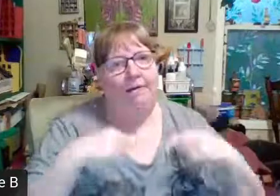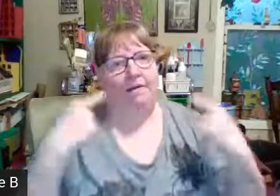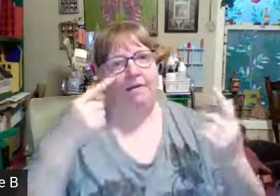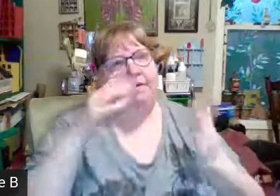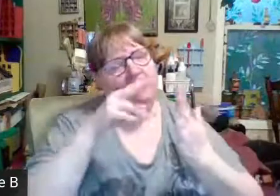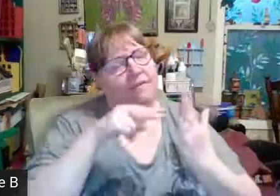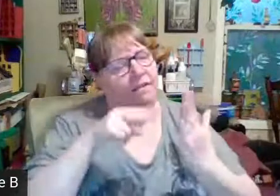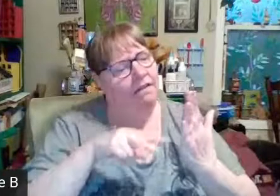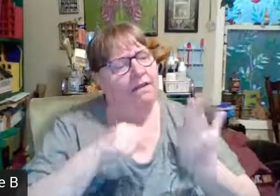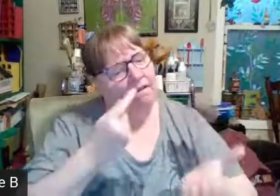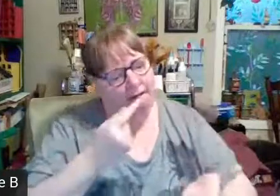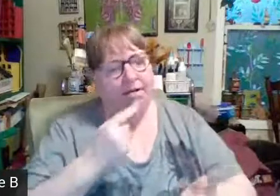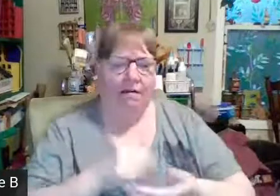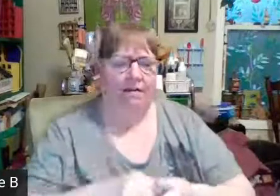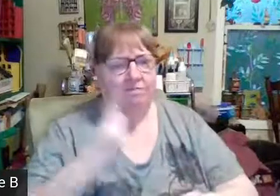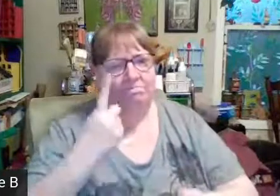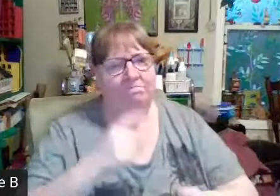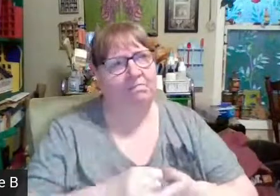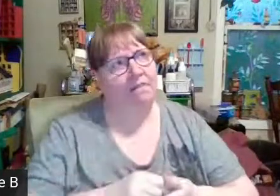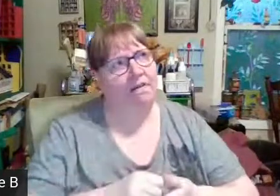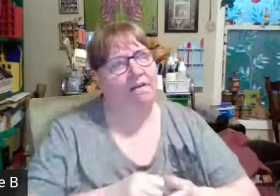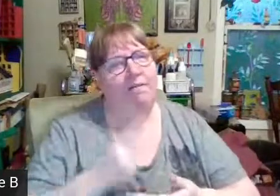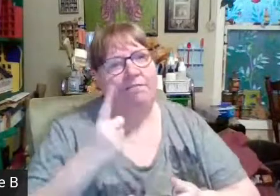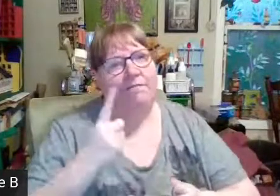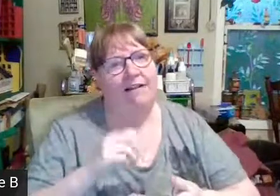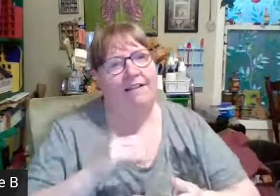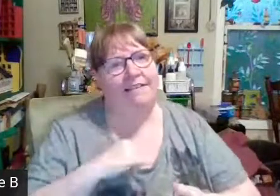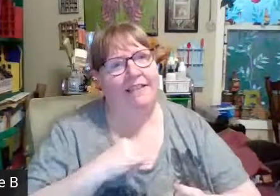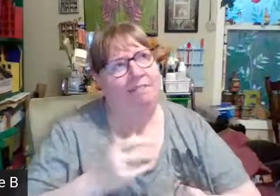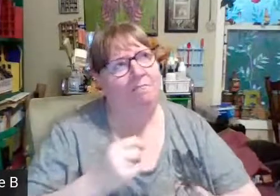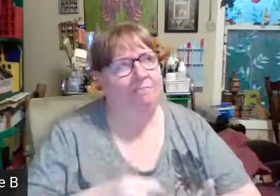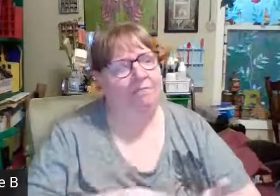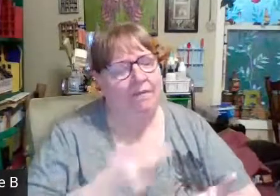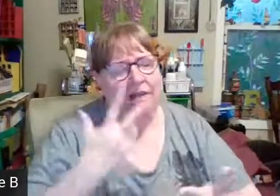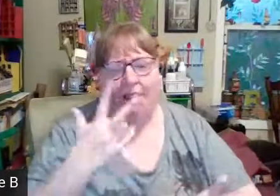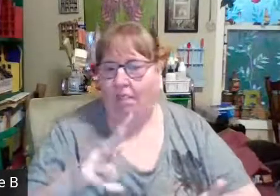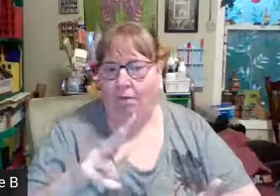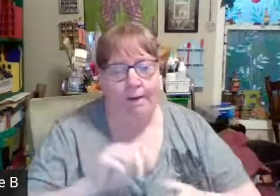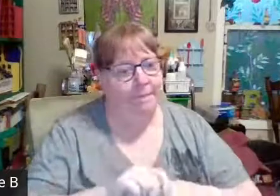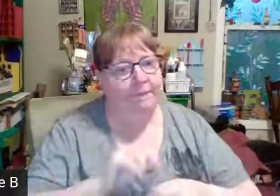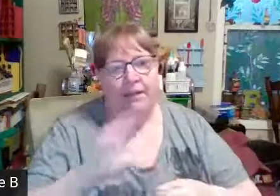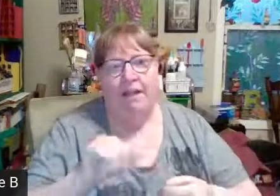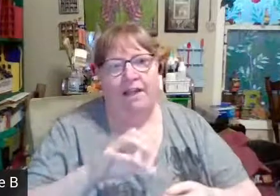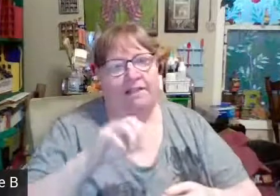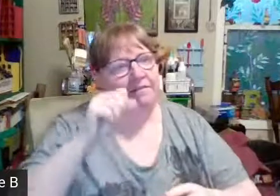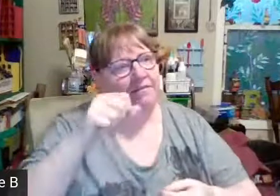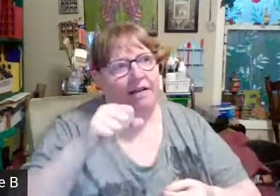have somebody that likes steampunk. Oh, they have three people that like flamingos, and go down